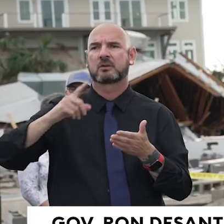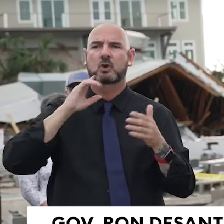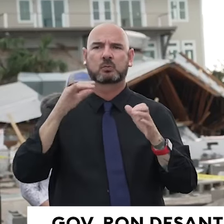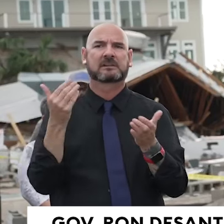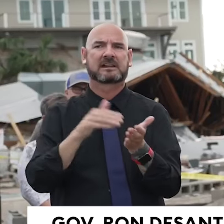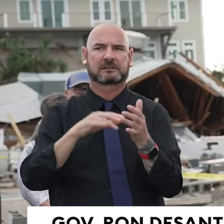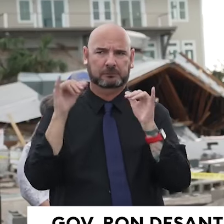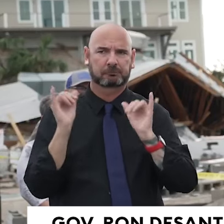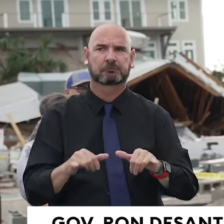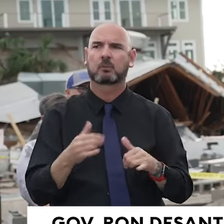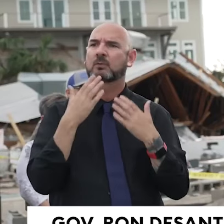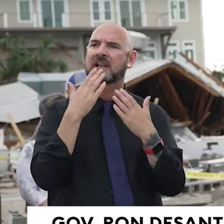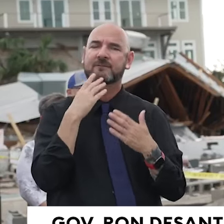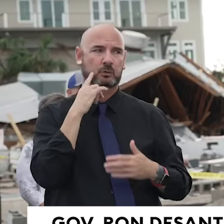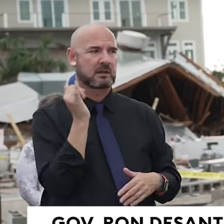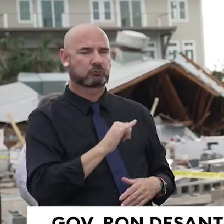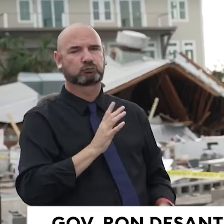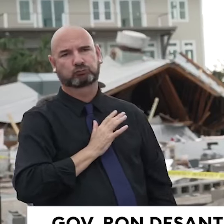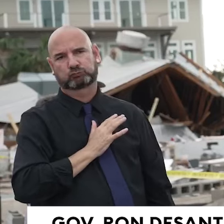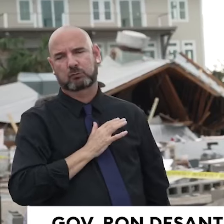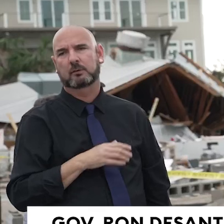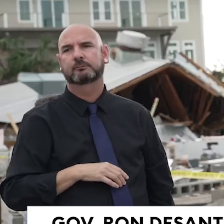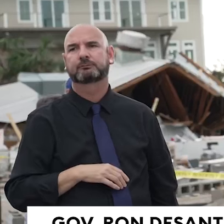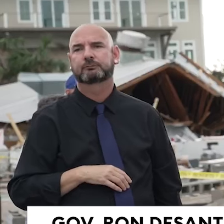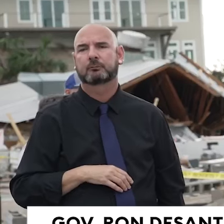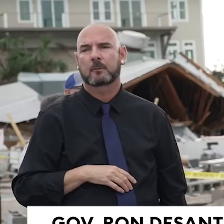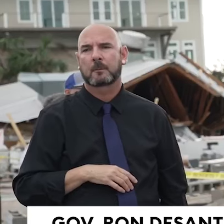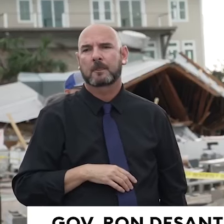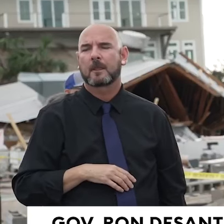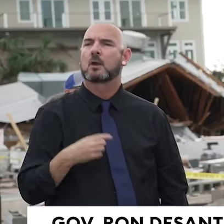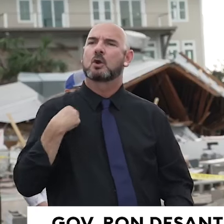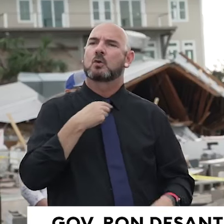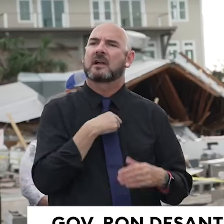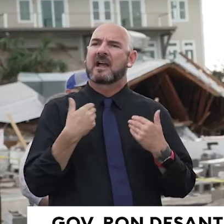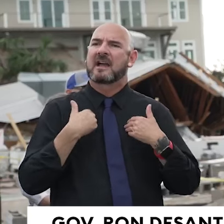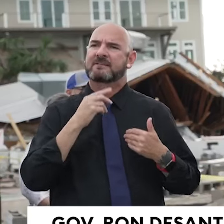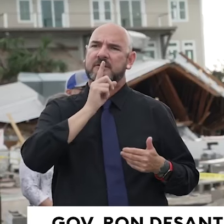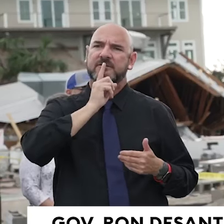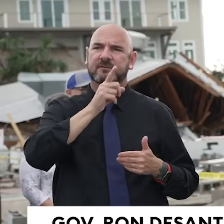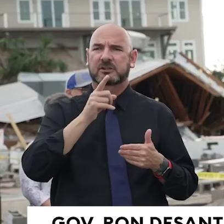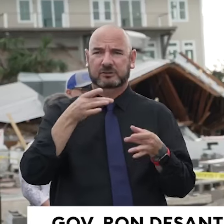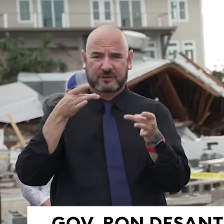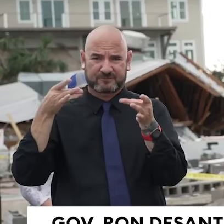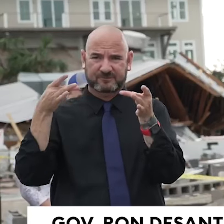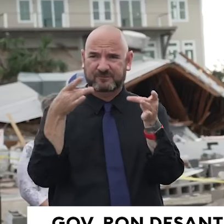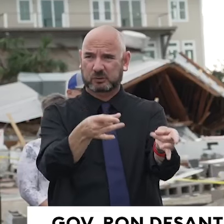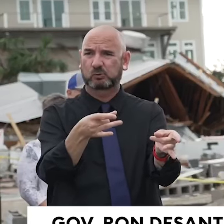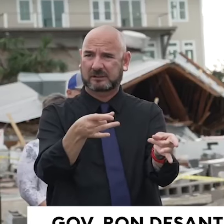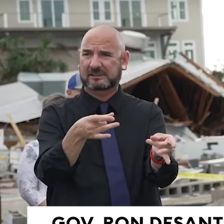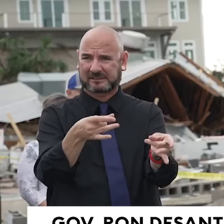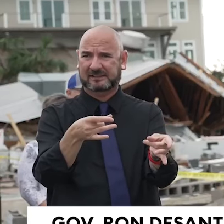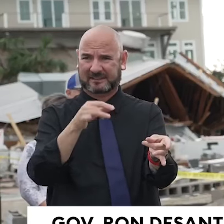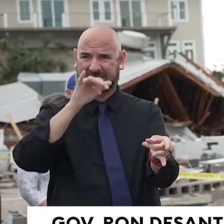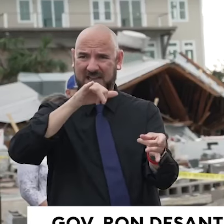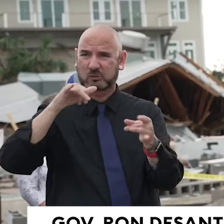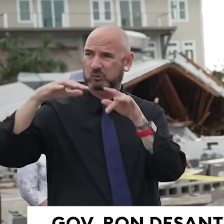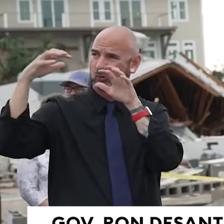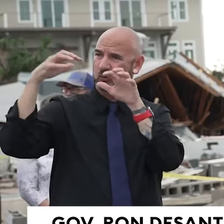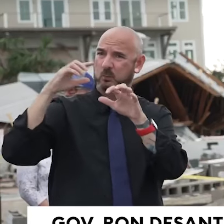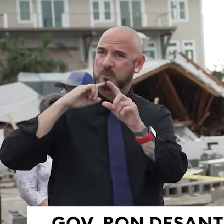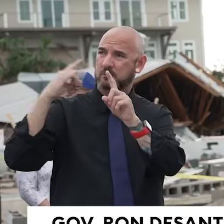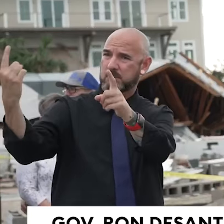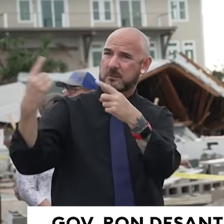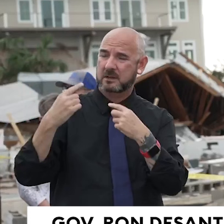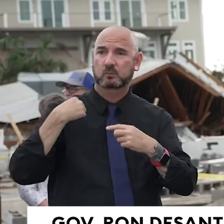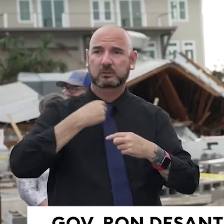we're thankful for that. We had a very efficient storm response. We had massive storm surge.